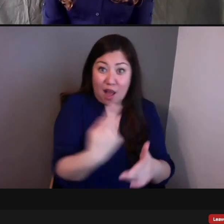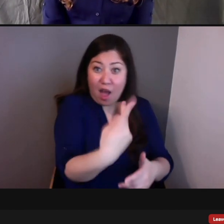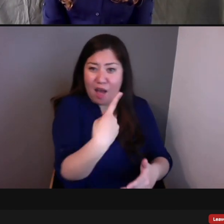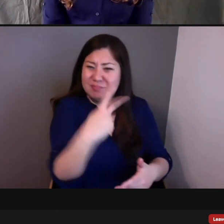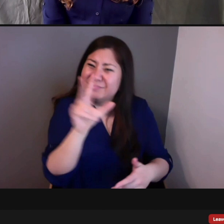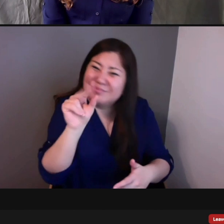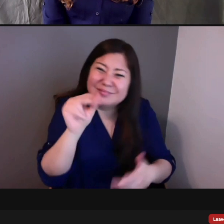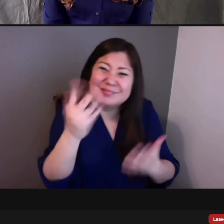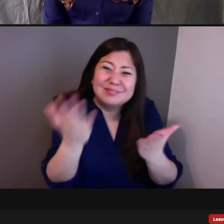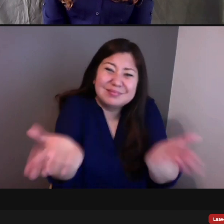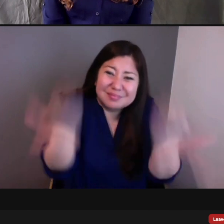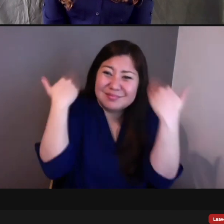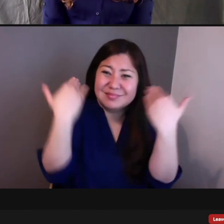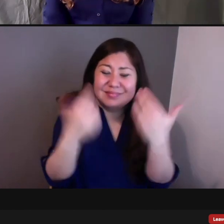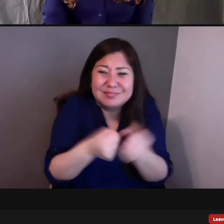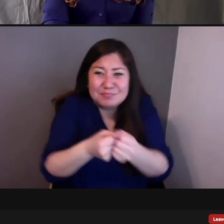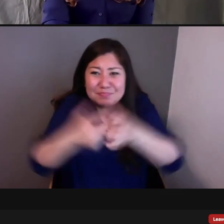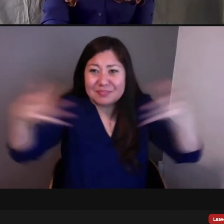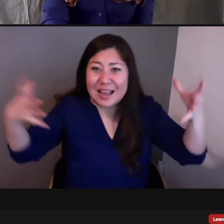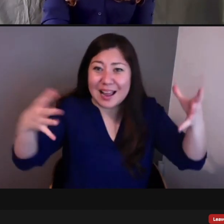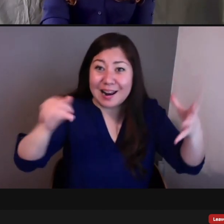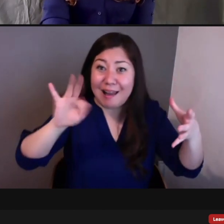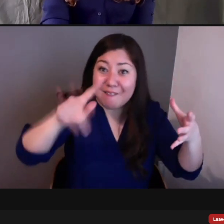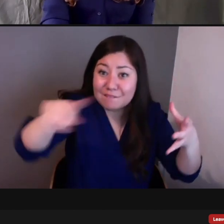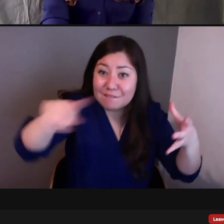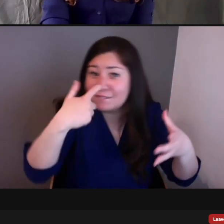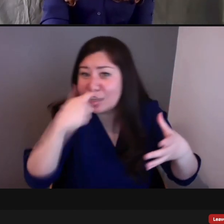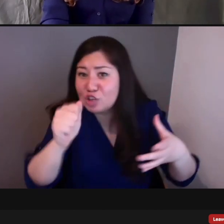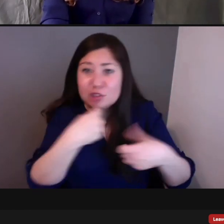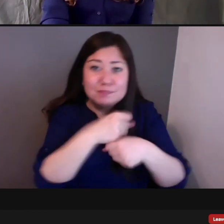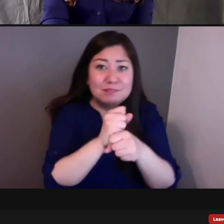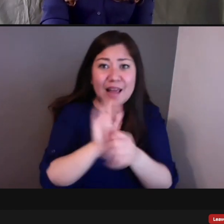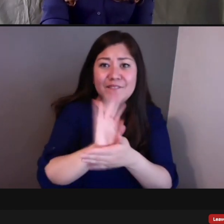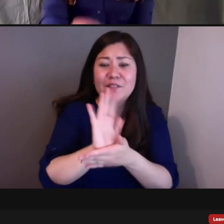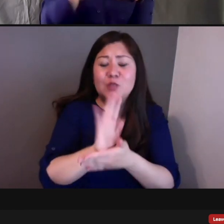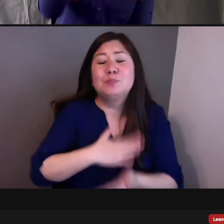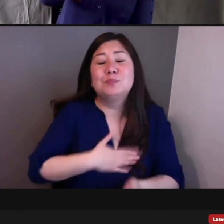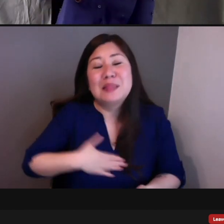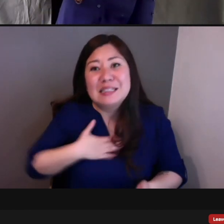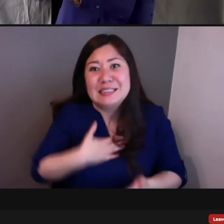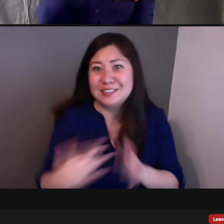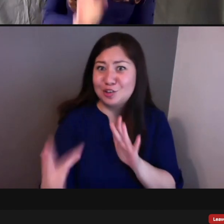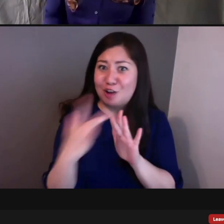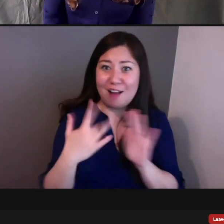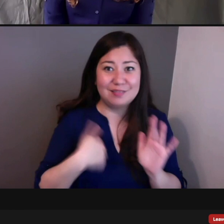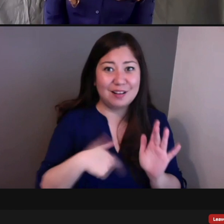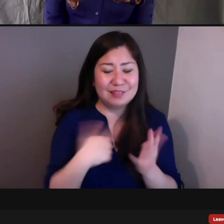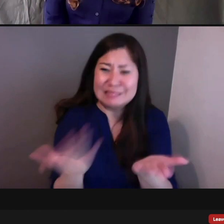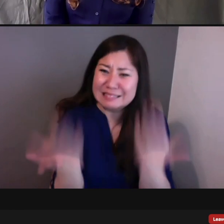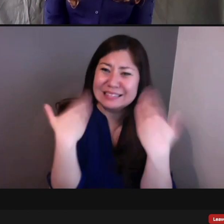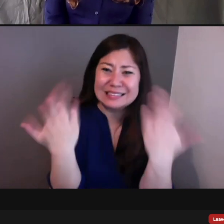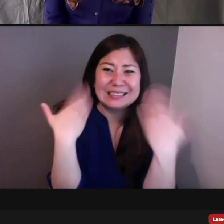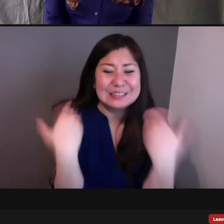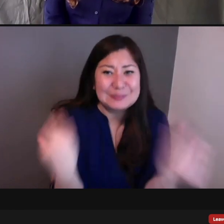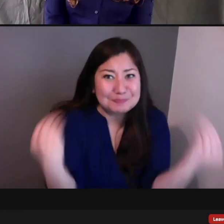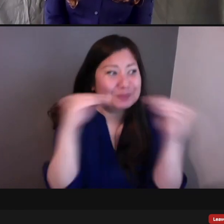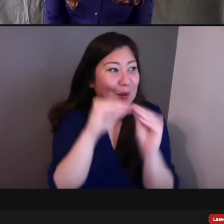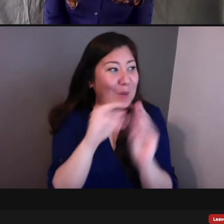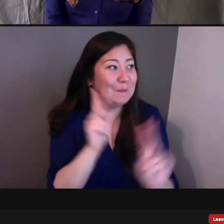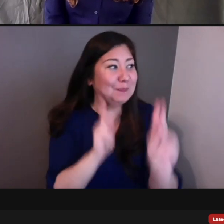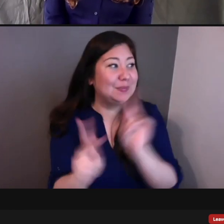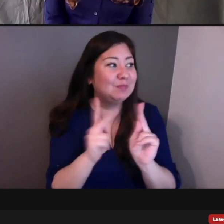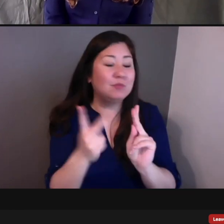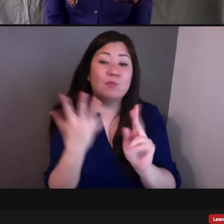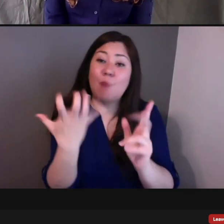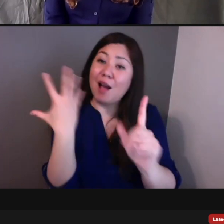points here for you. The reason we're doing this, we really want to encourage ASL to be involved